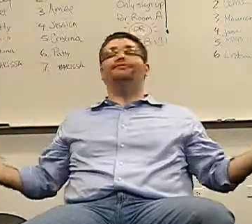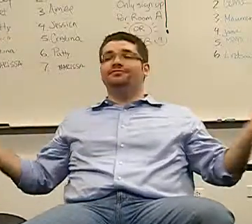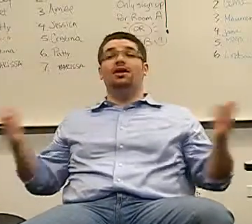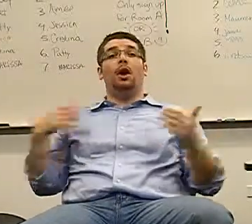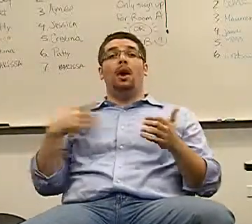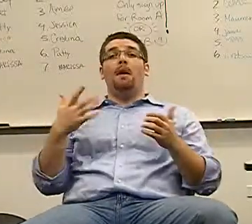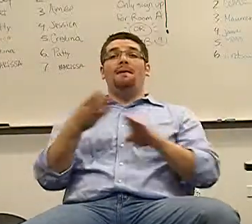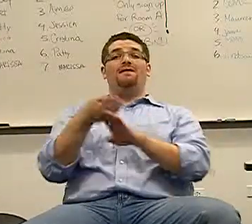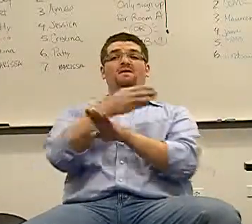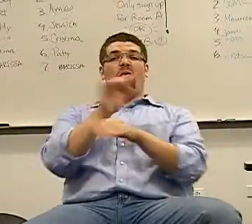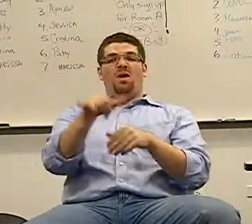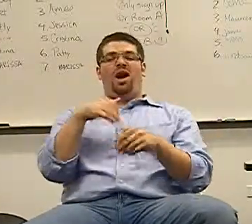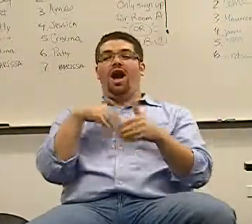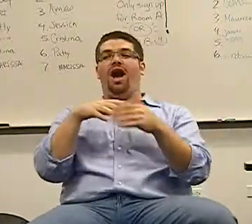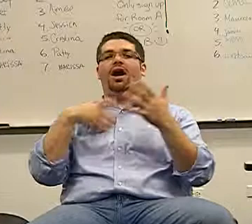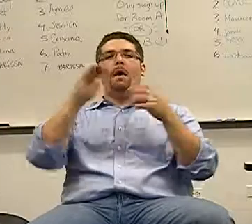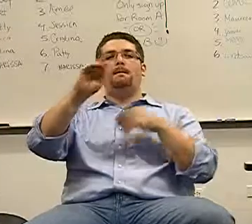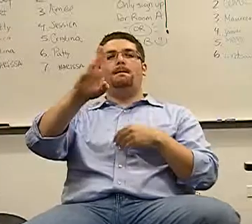You could float.